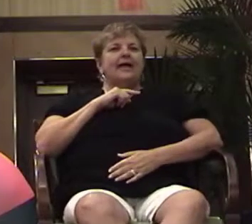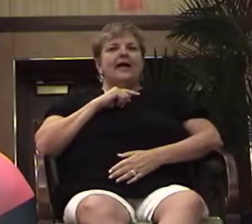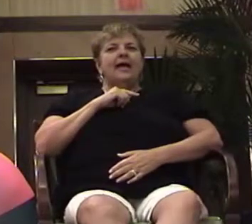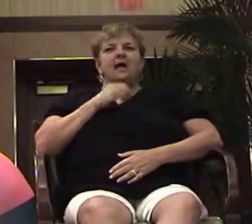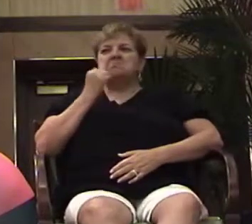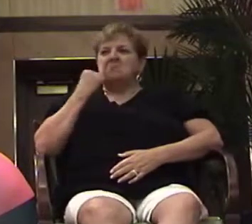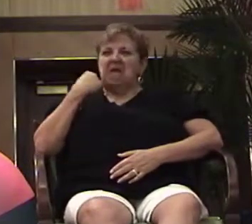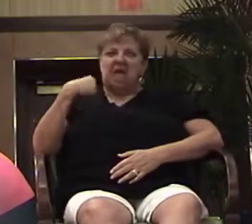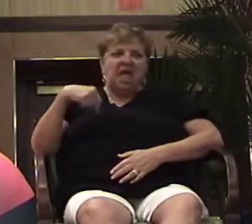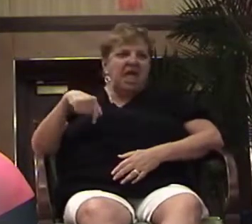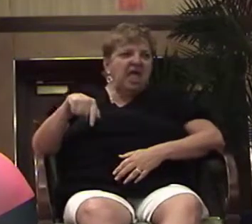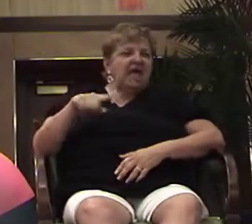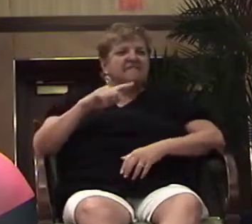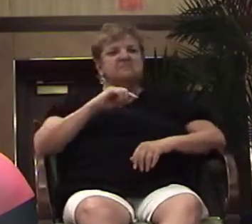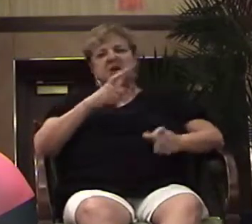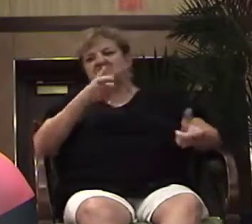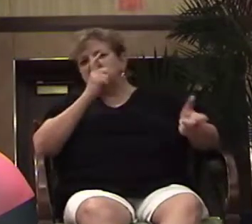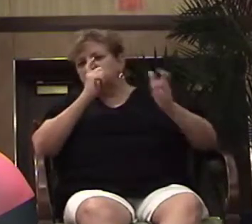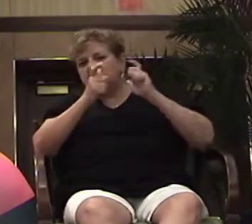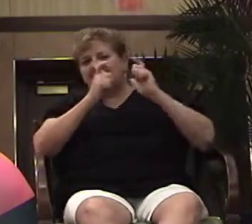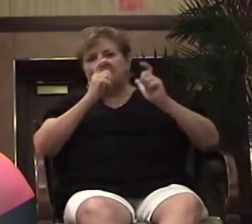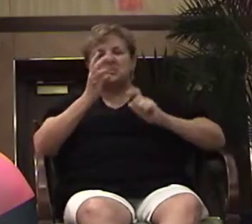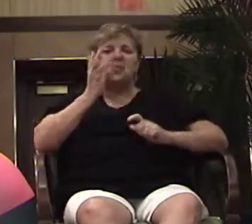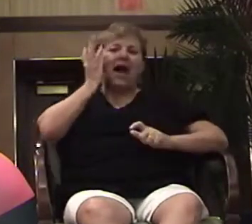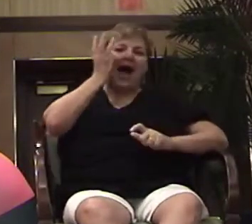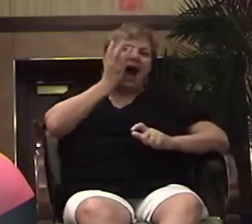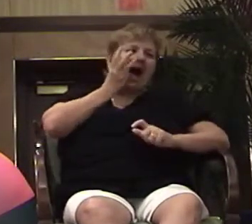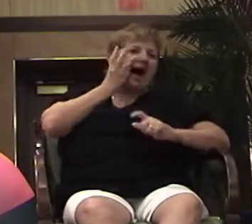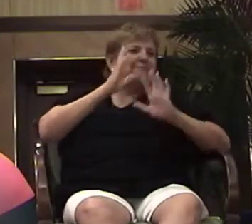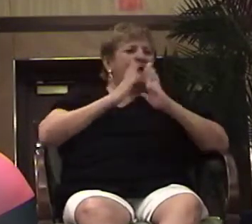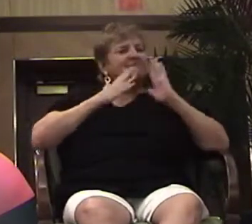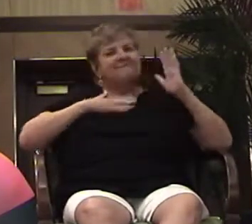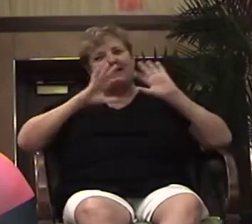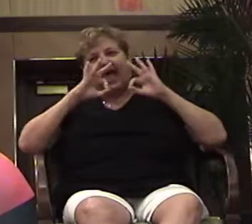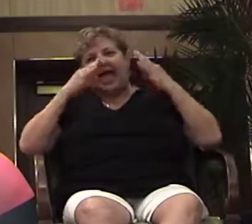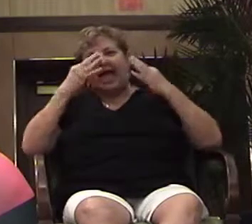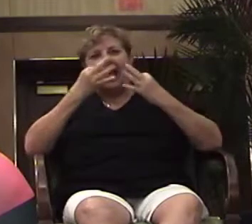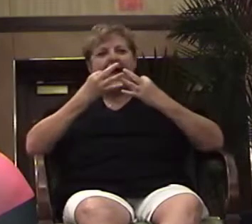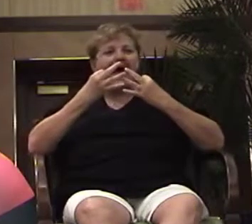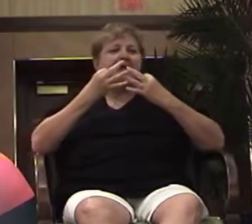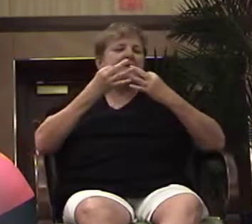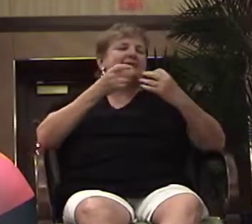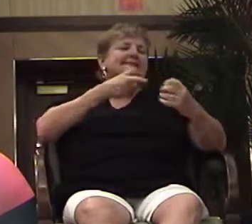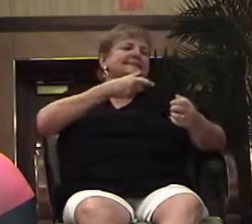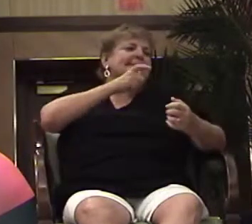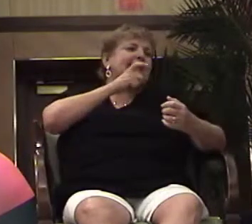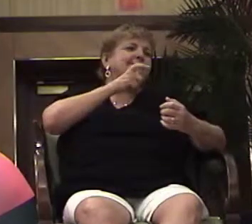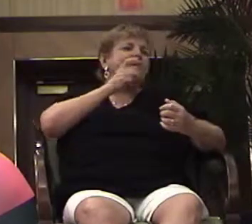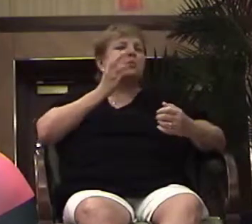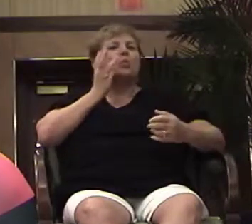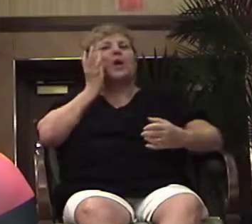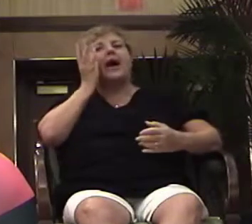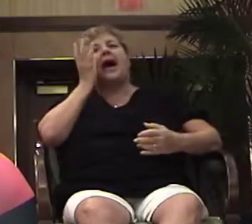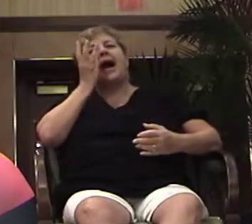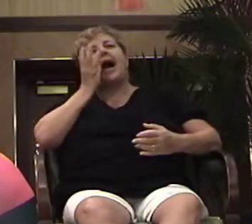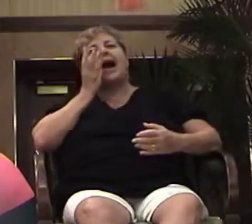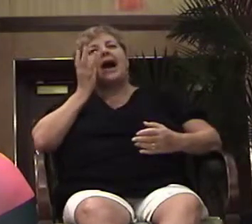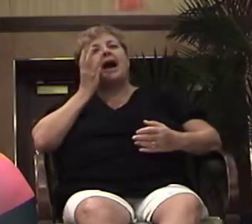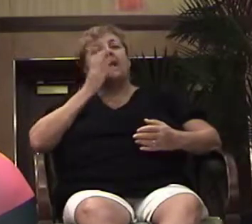drinking wine. All my family were drinking wine, sipping wine. My father wasn't